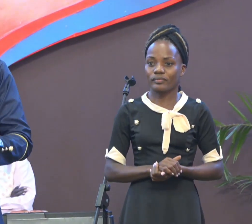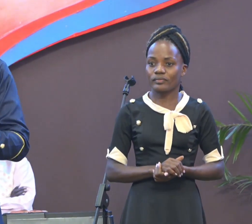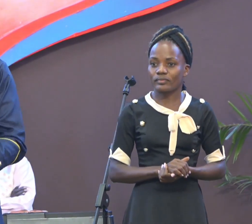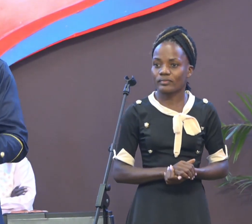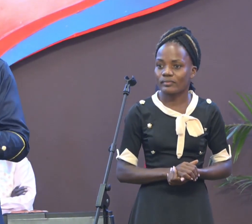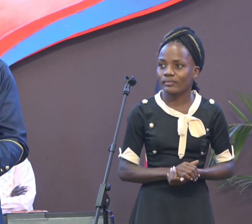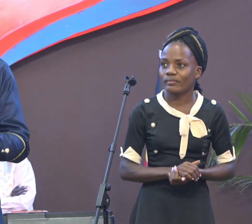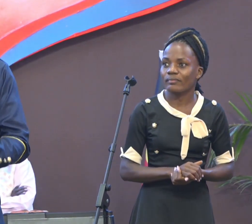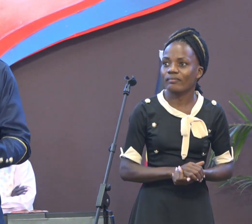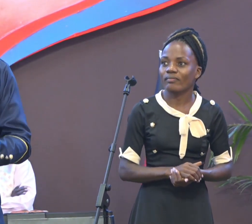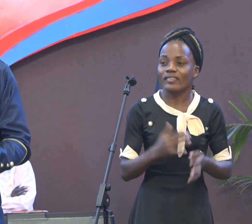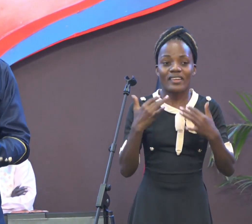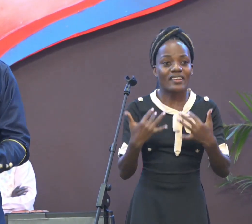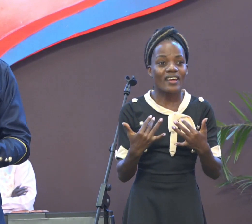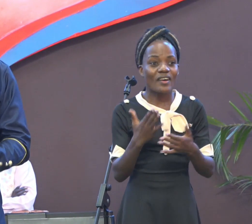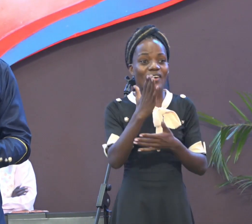mine. Some